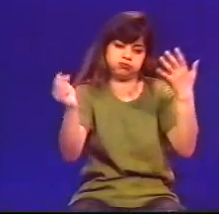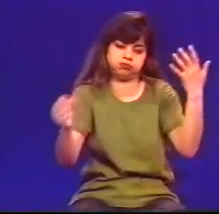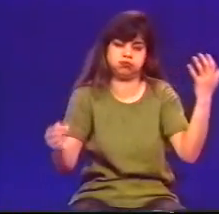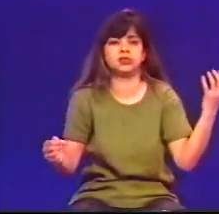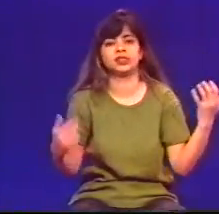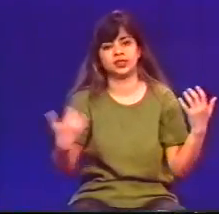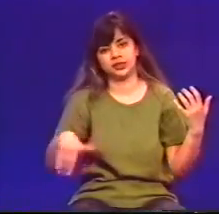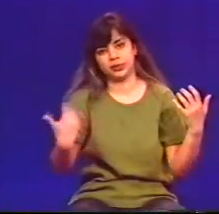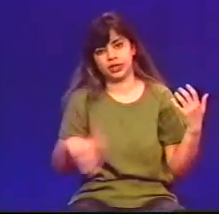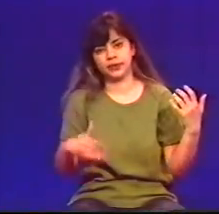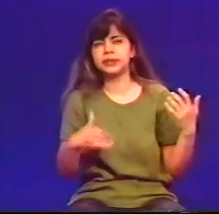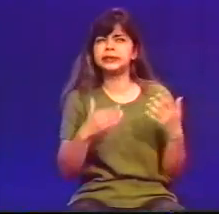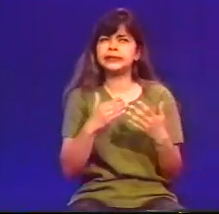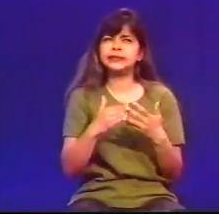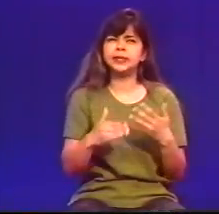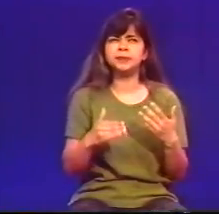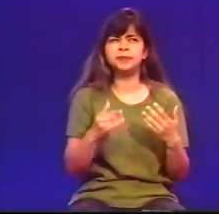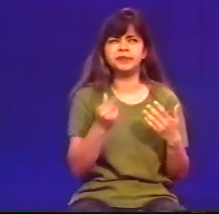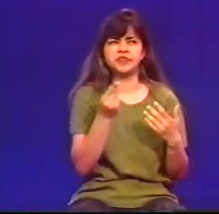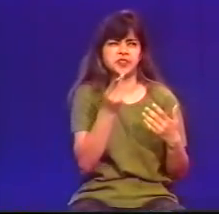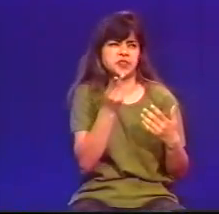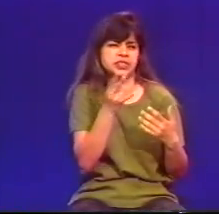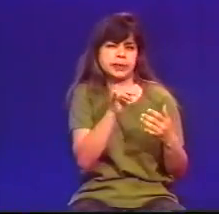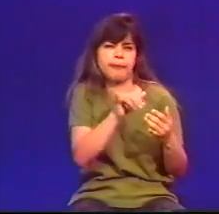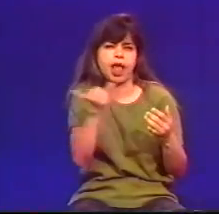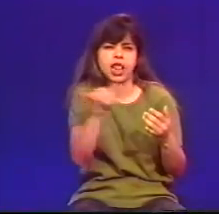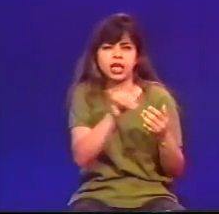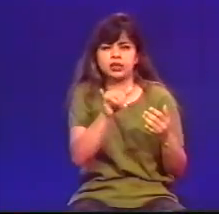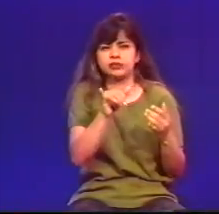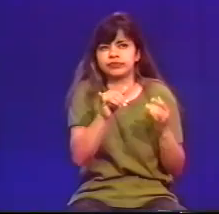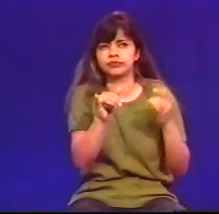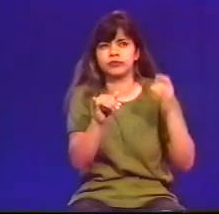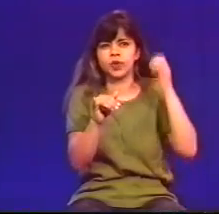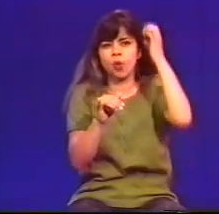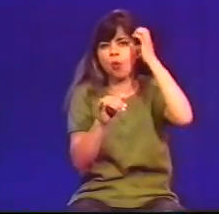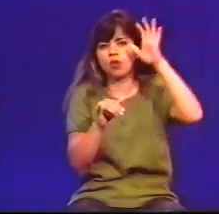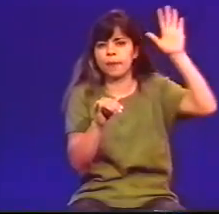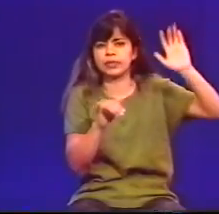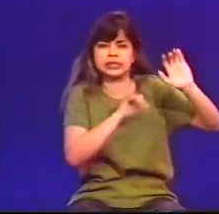Of course, there are many, many, many examples that I could give you of the differences between the two sign languages.